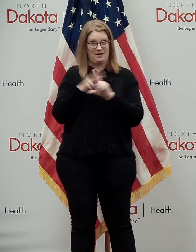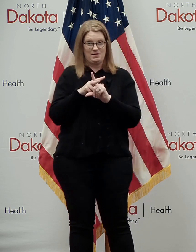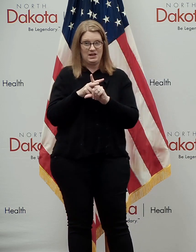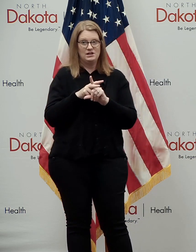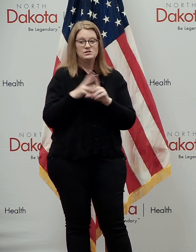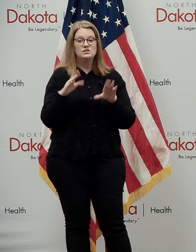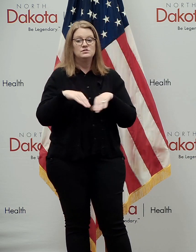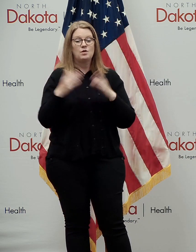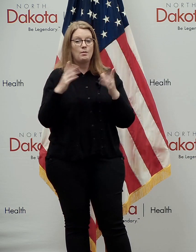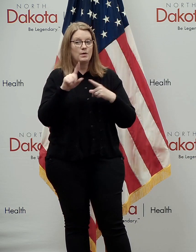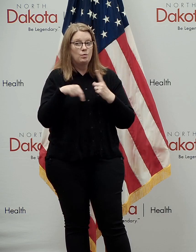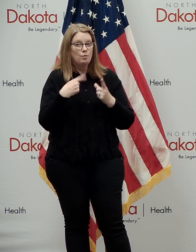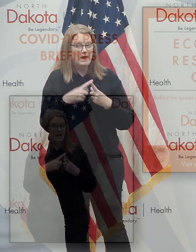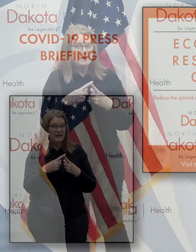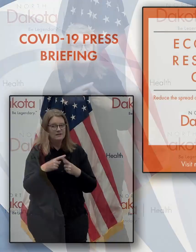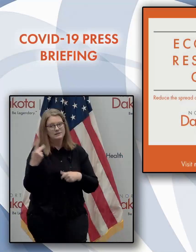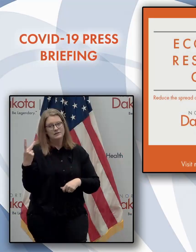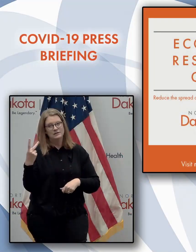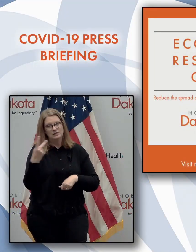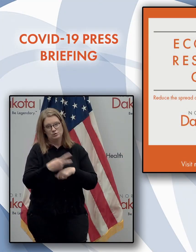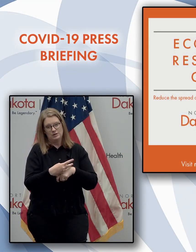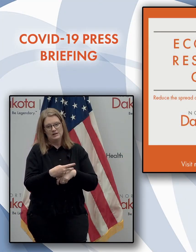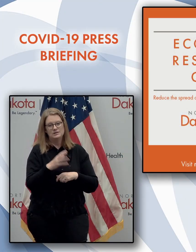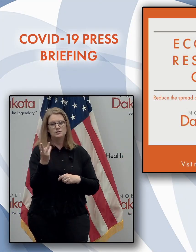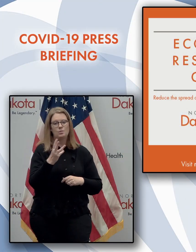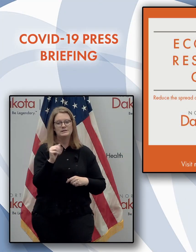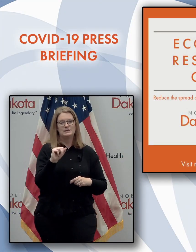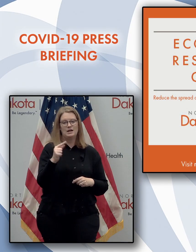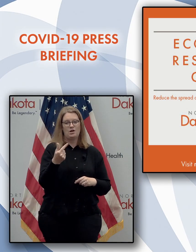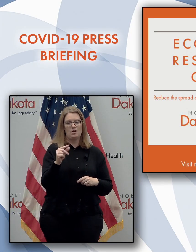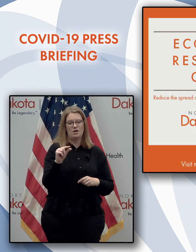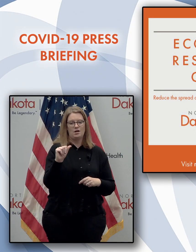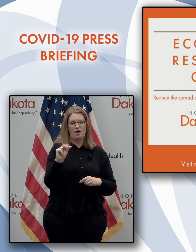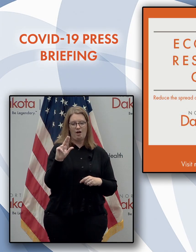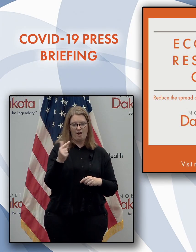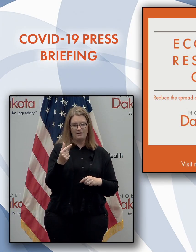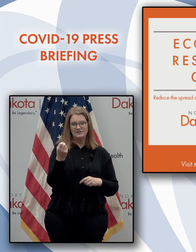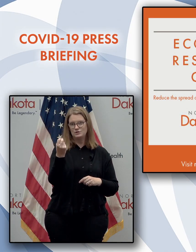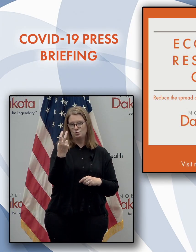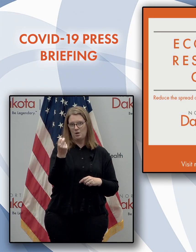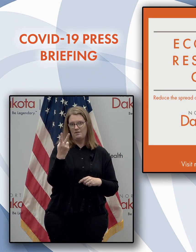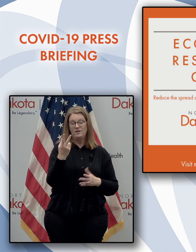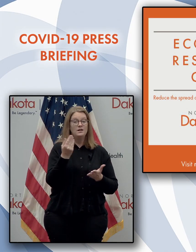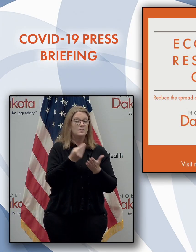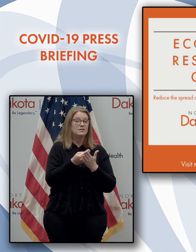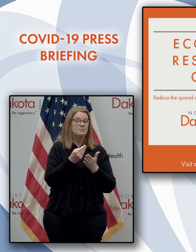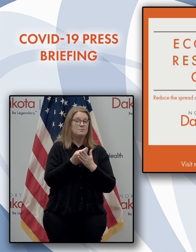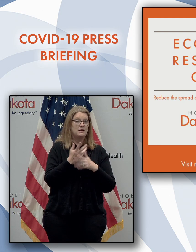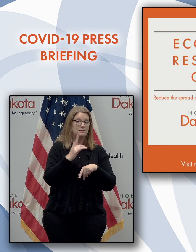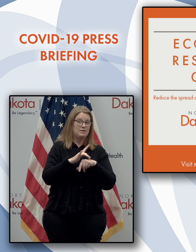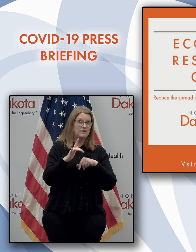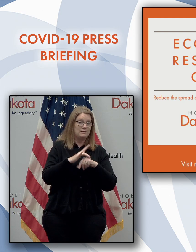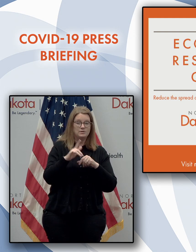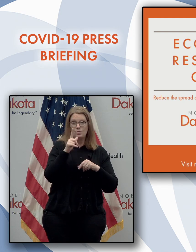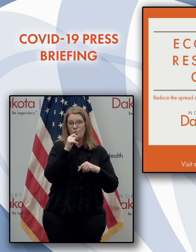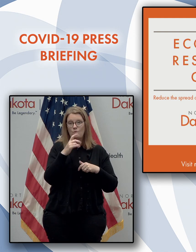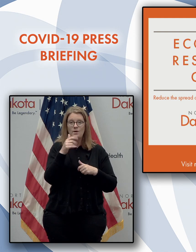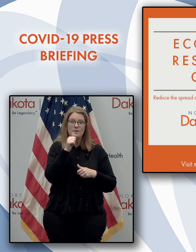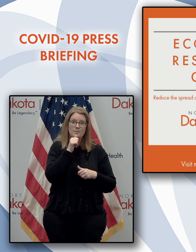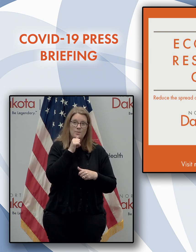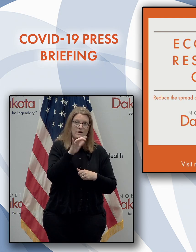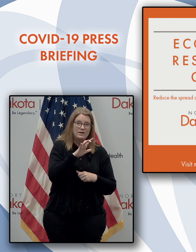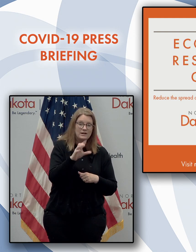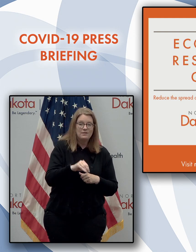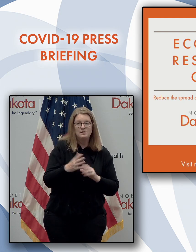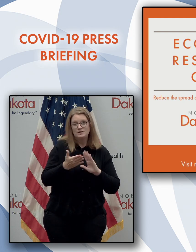open online in 2 days, Wednesday, August 12th. The dollars through these grants will be available to private companies operating